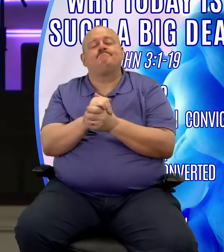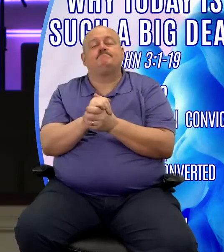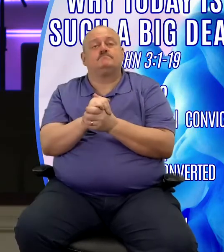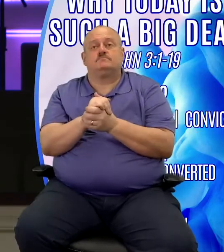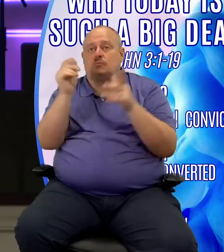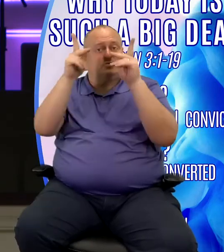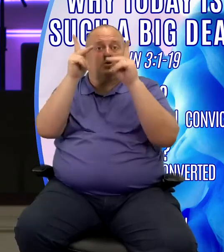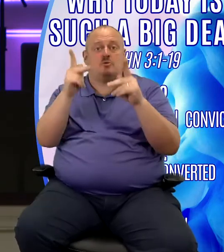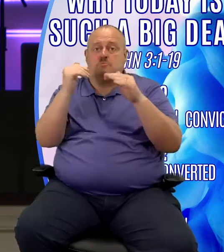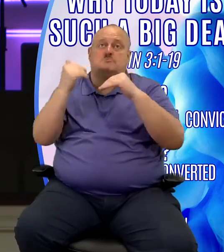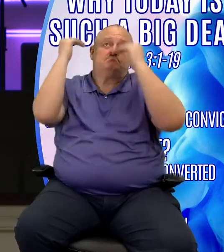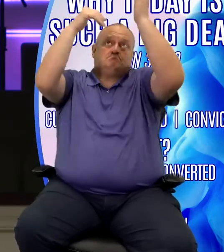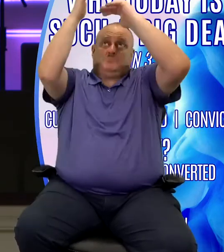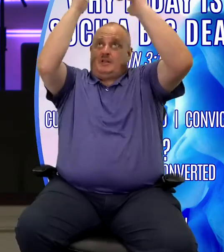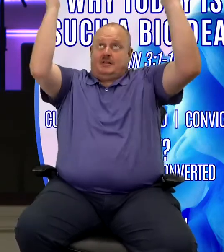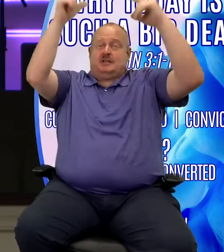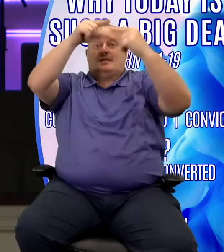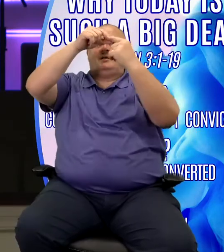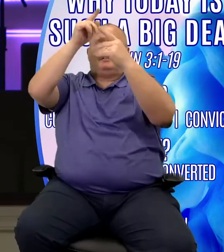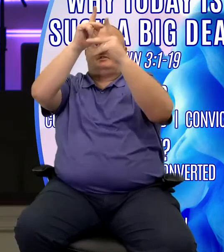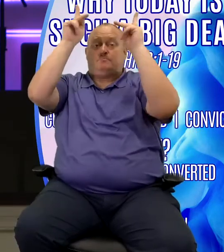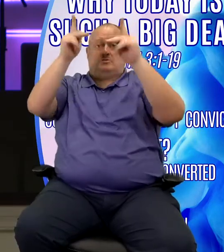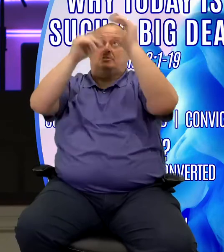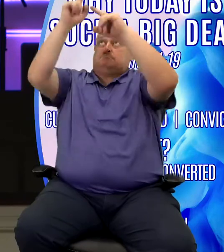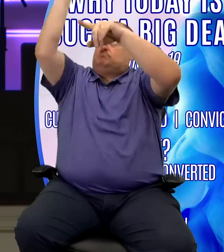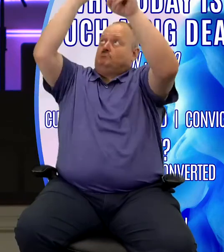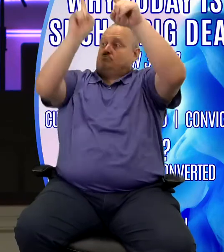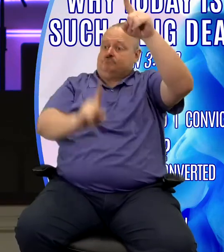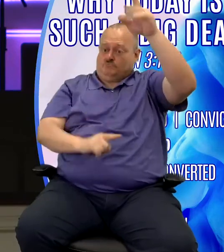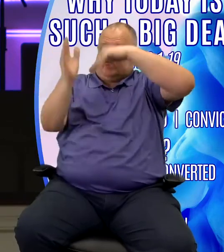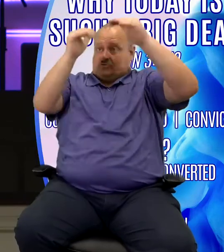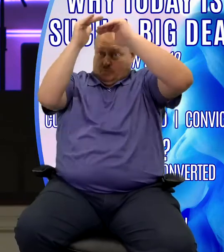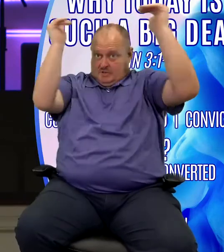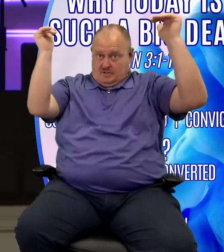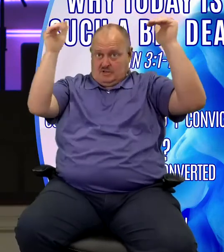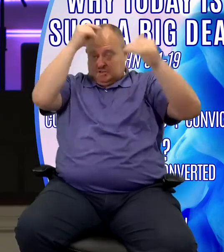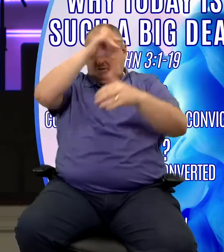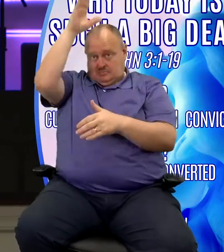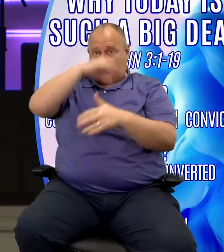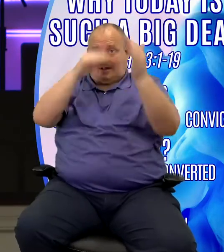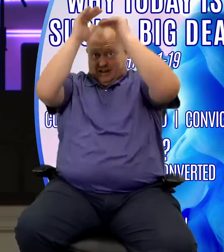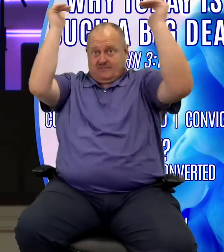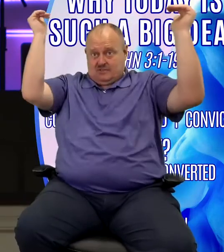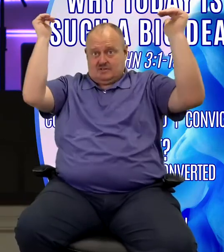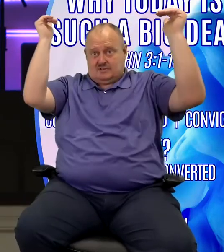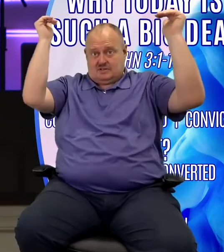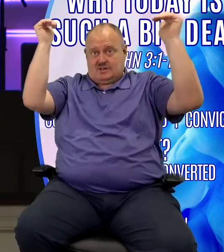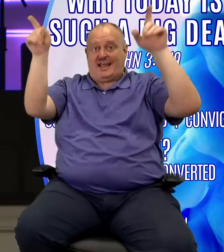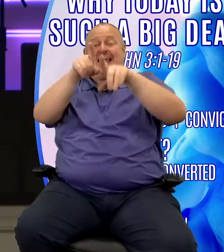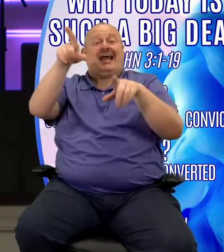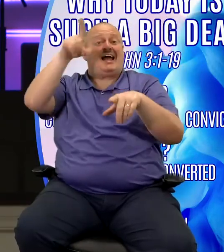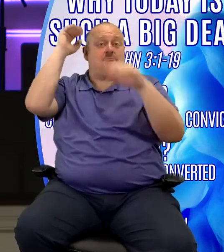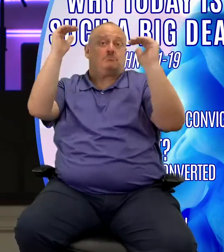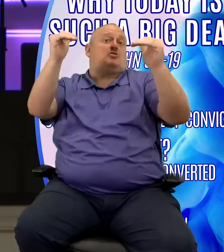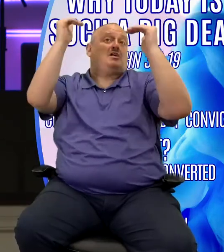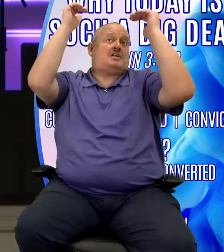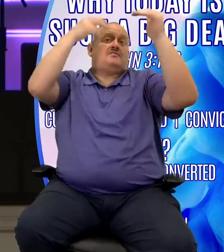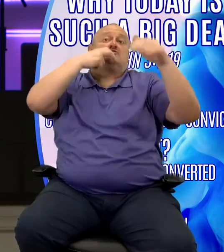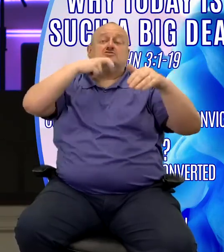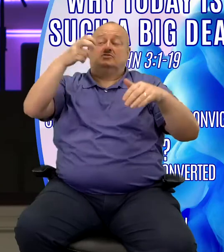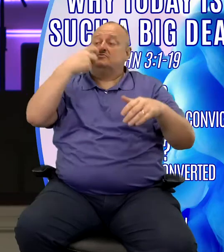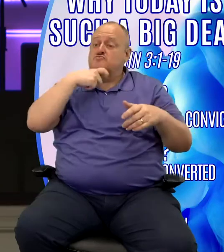man has ascended up to heaven, but he that came down from heaven, even the Son of Man which is in heaven. And as Moses lifted up the serpent in the